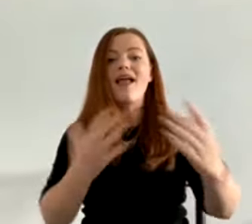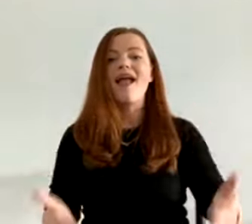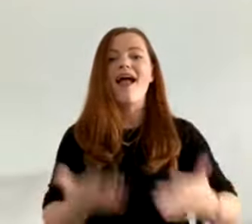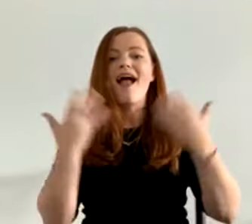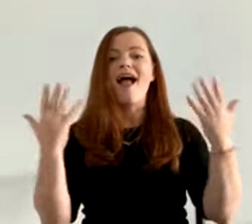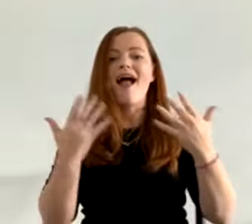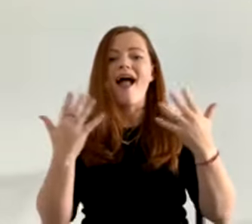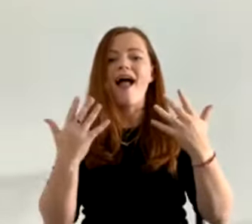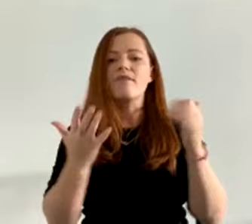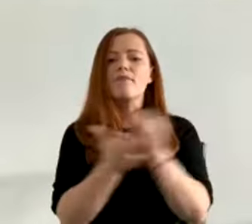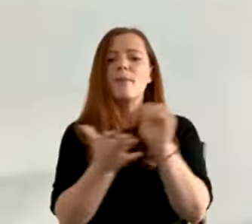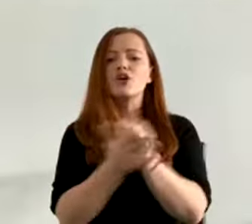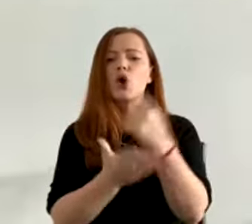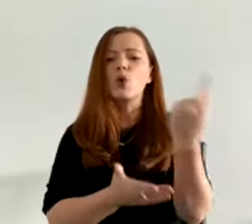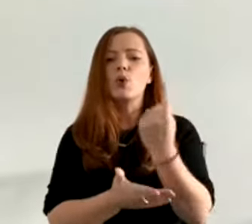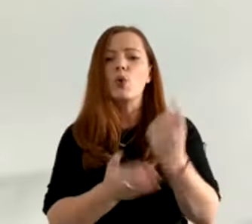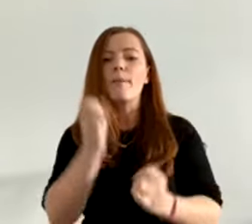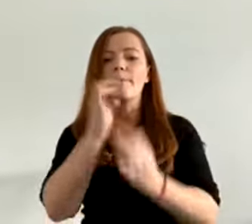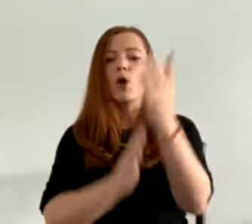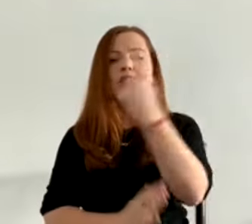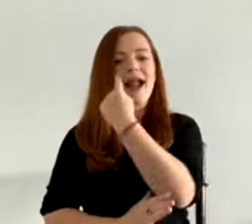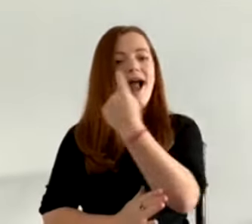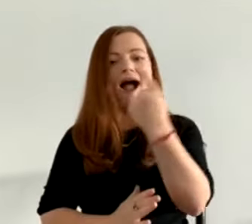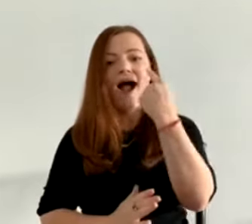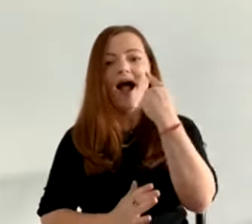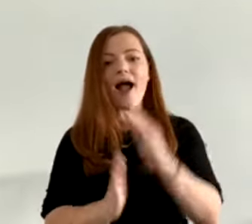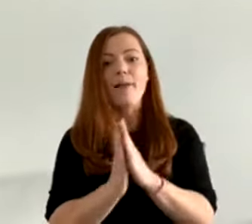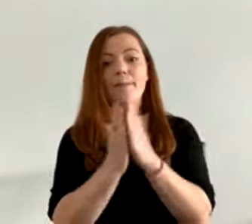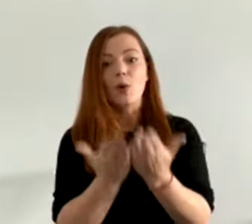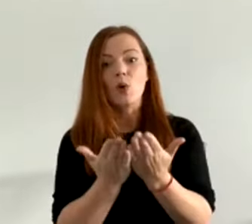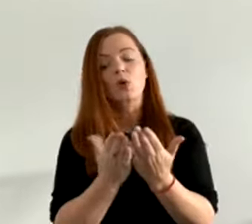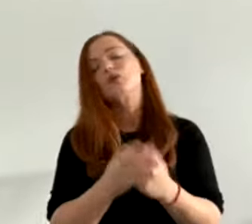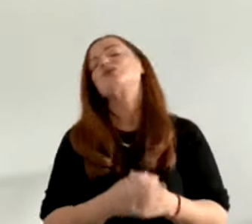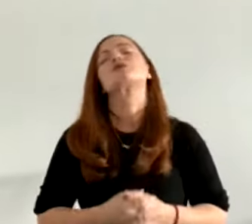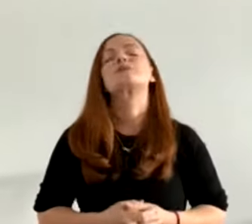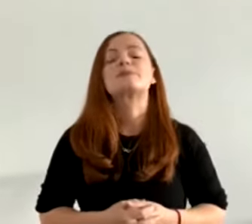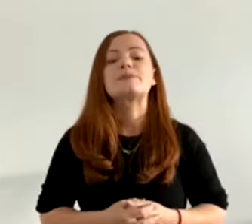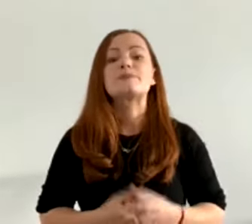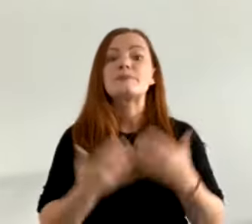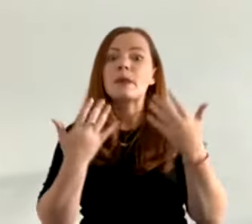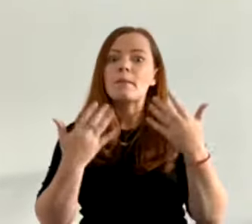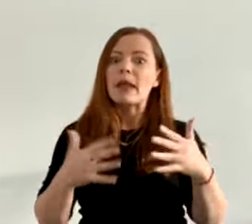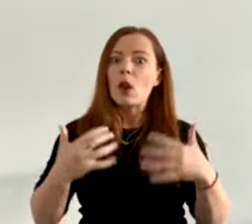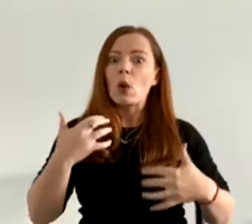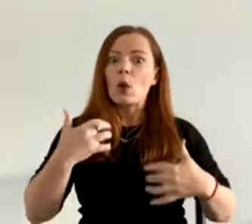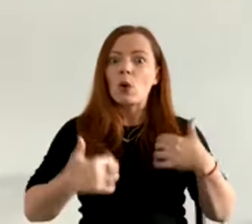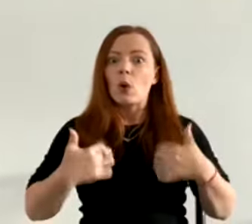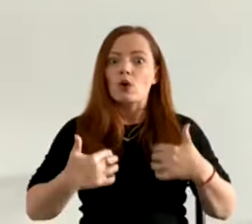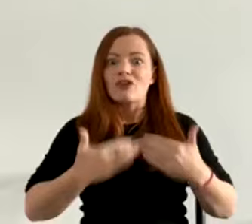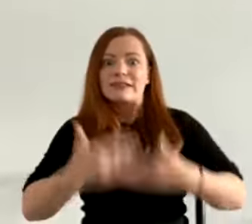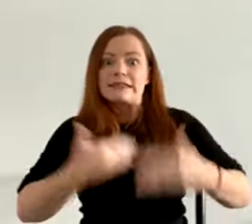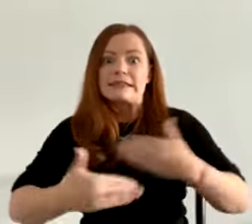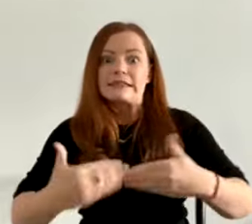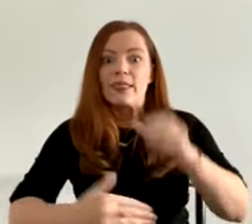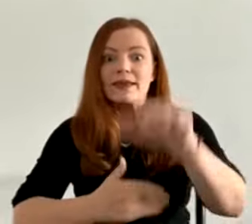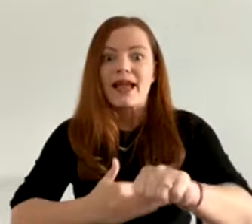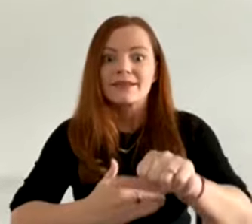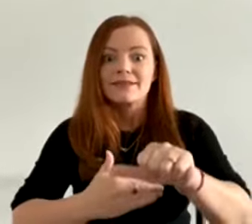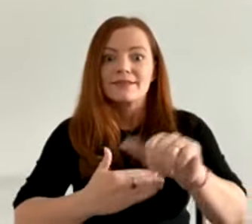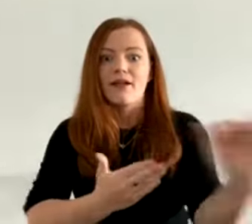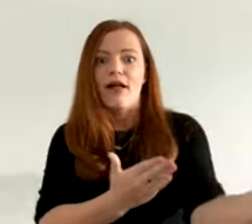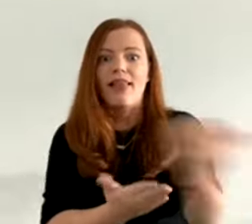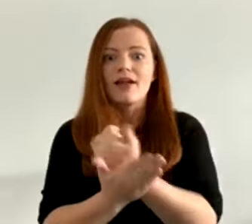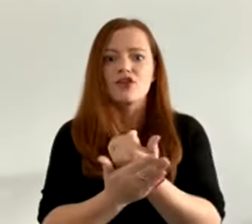Books. And I've been keen to just kind of crack on with the next collection. I didn't want to be